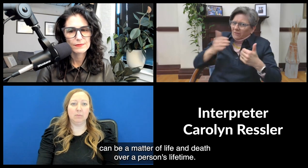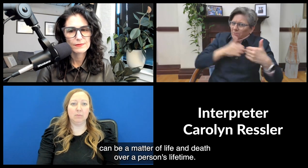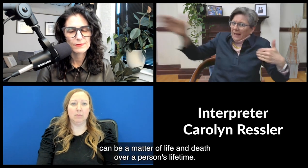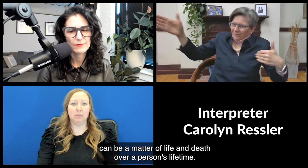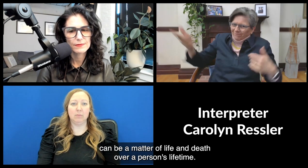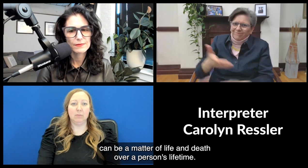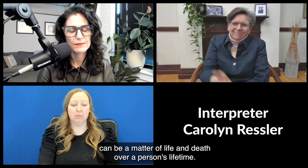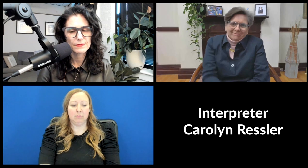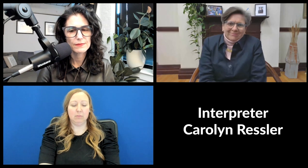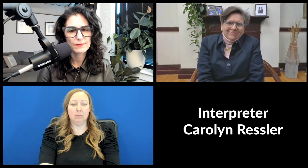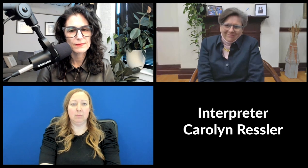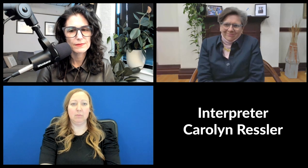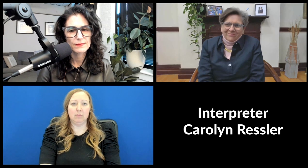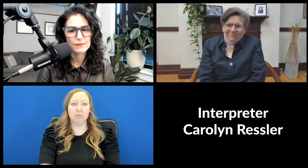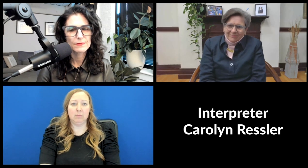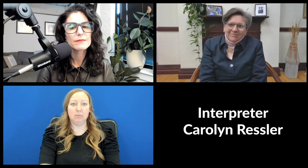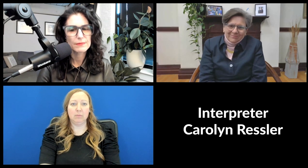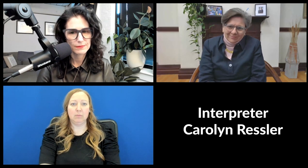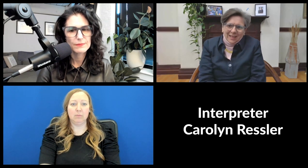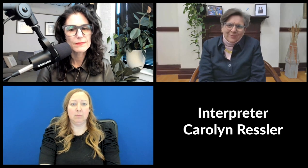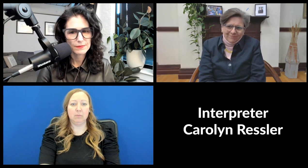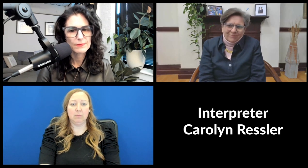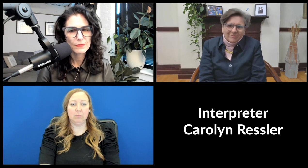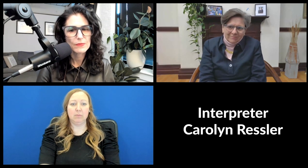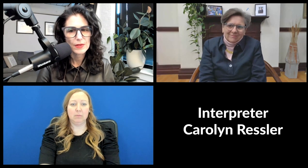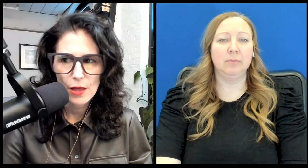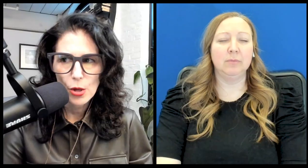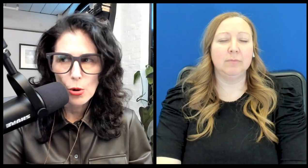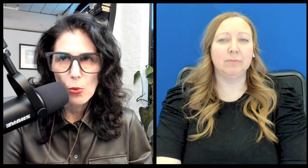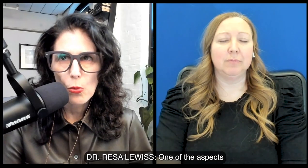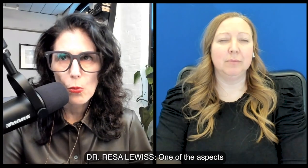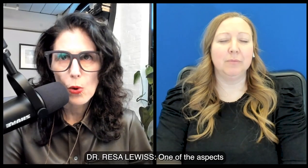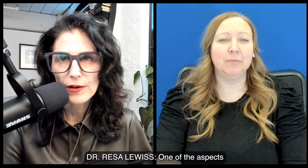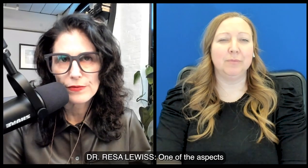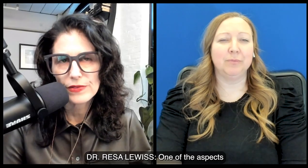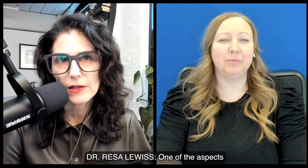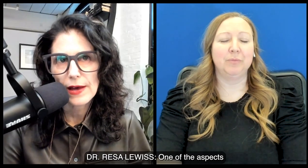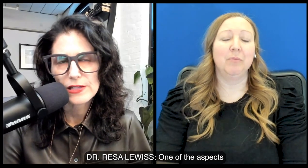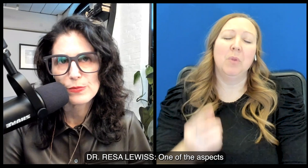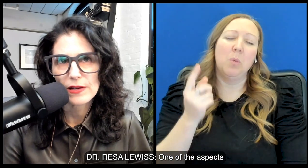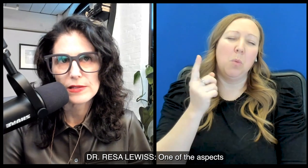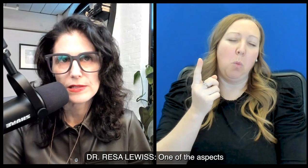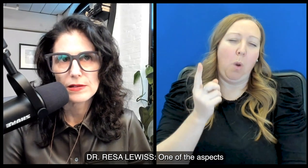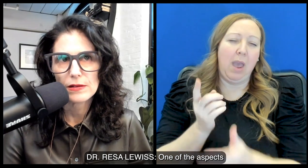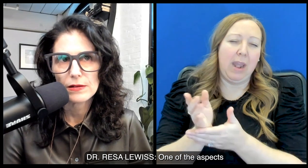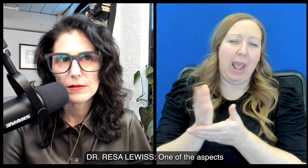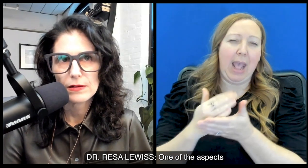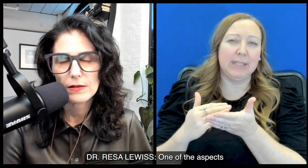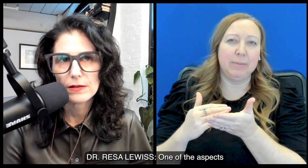can be a matter of life and death over a person's lifetime. One of the aspects